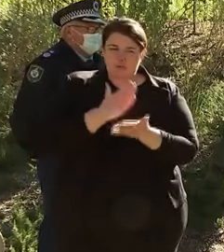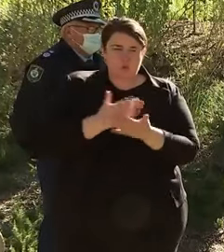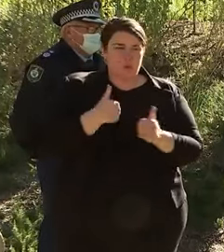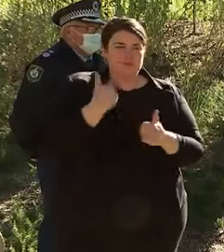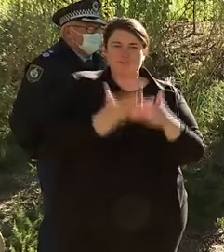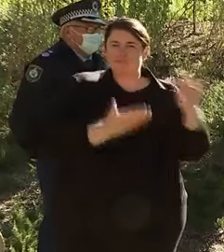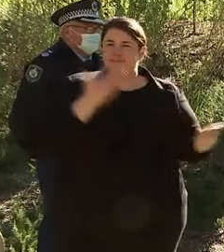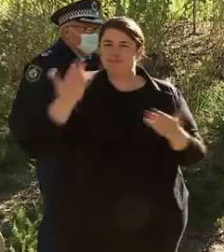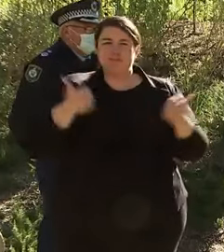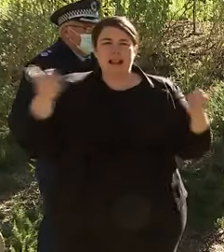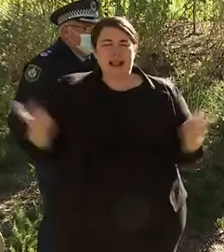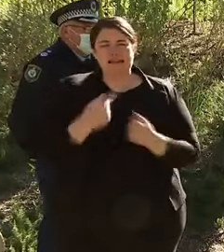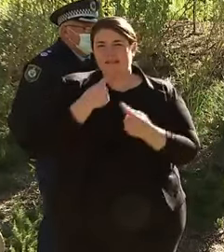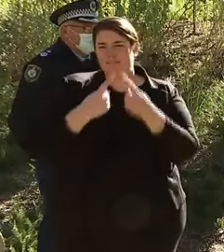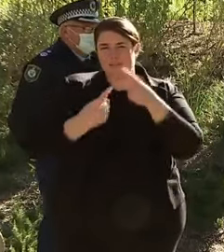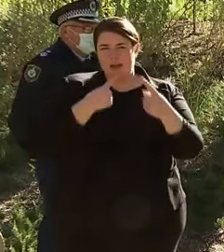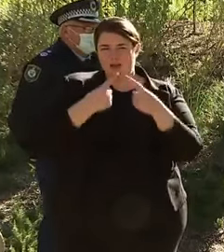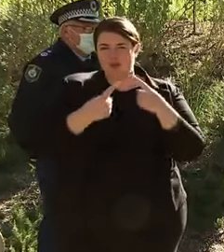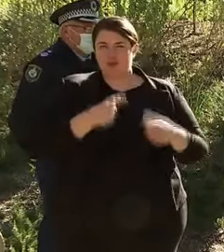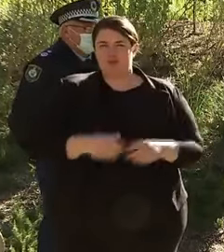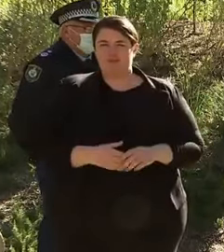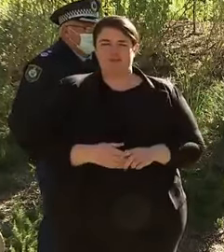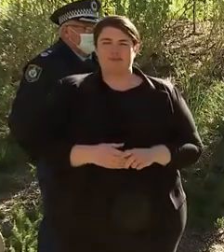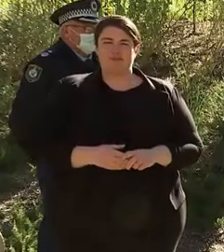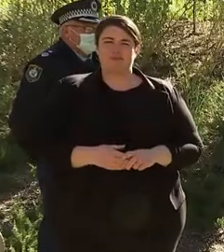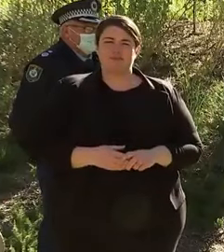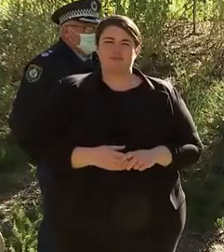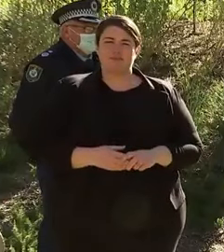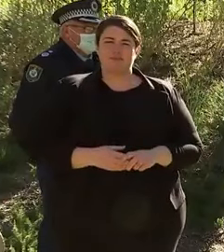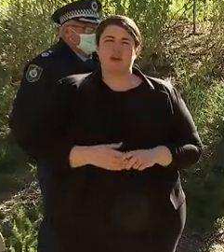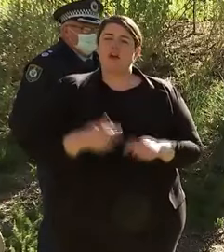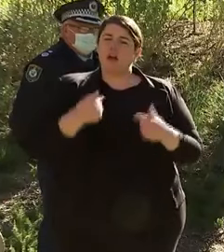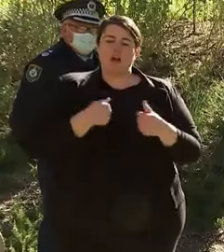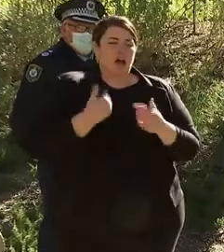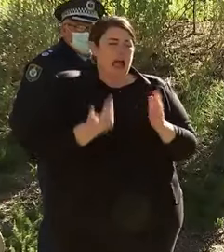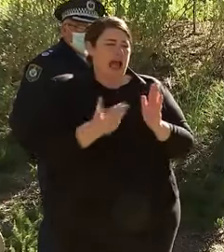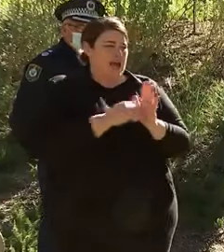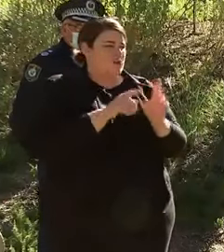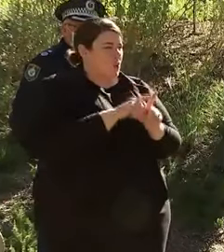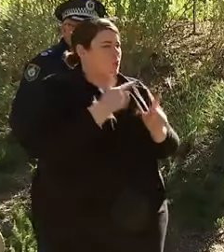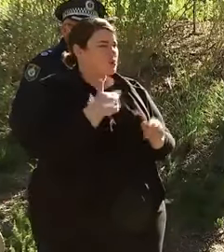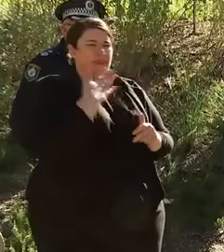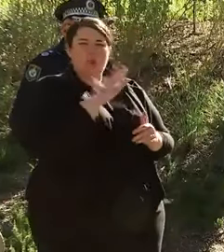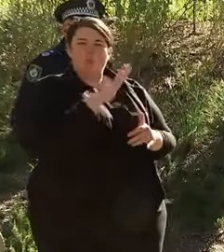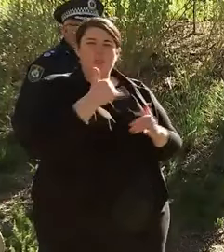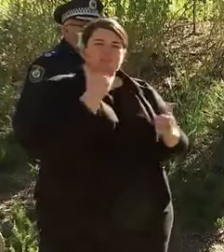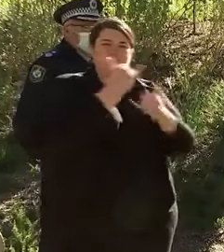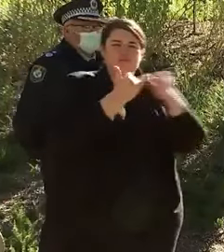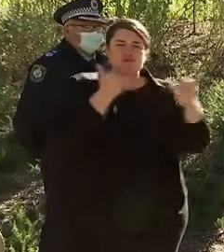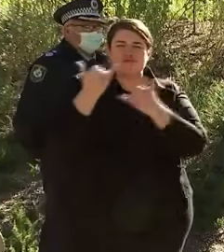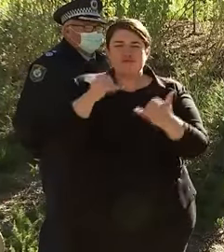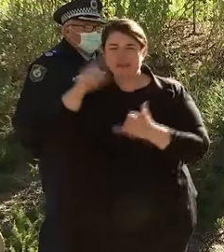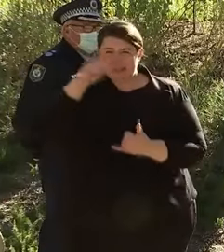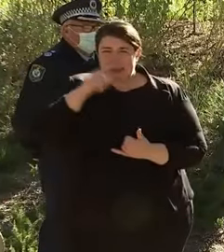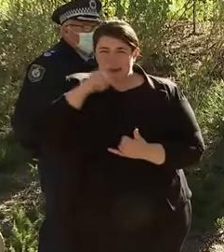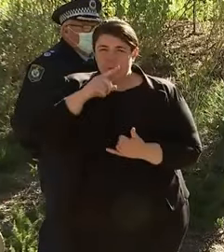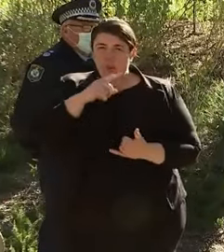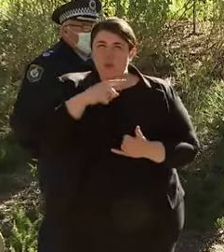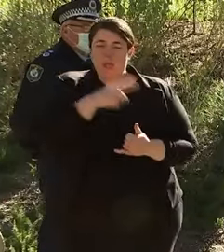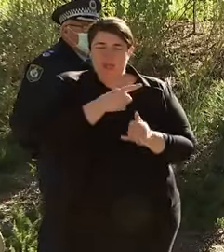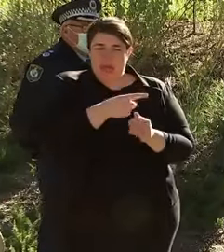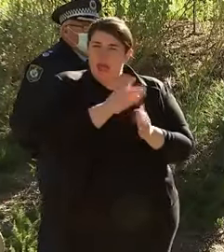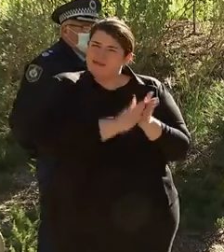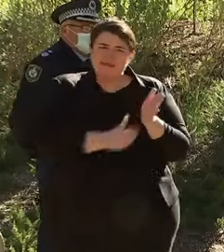And to Dr. Chan's point, can I just thank all of our contact tracers? They've done an unbelievable job. They've actually been able to stay a step ahead of the